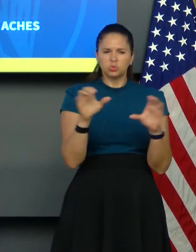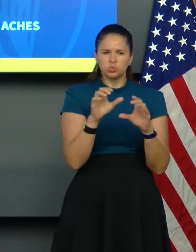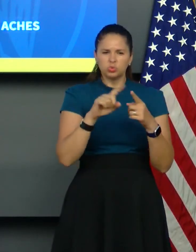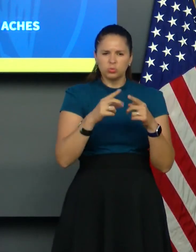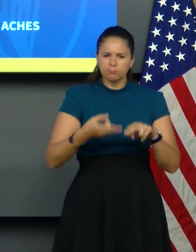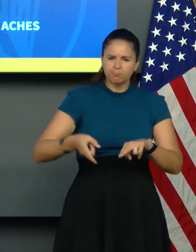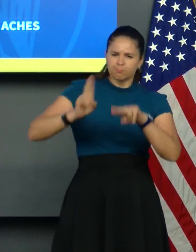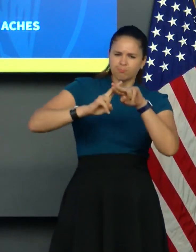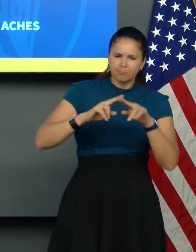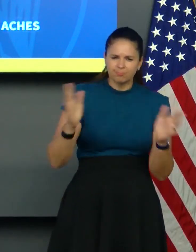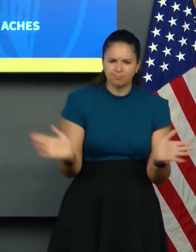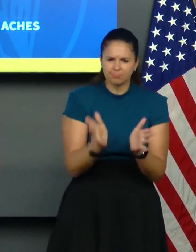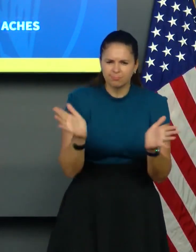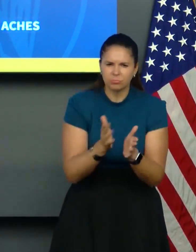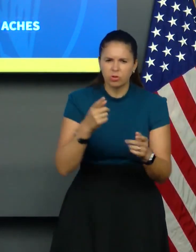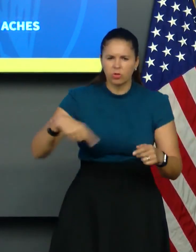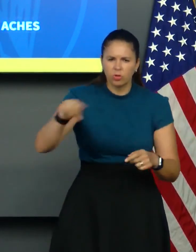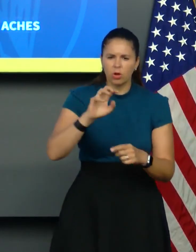in minority communities? Okay.